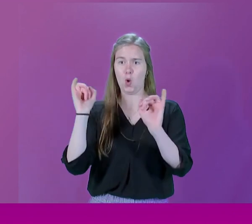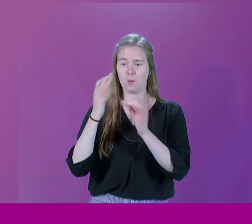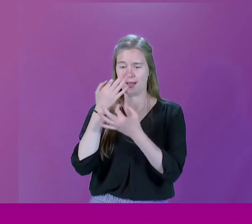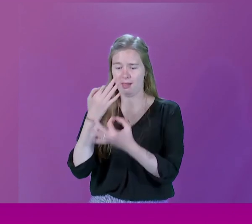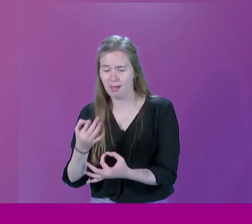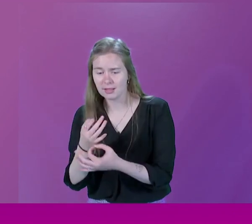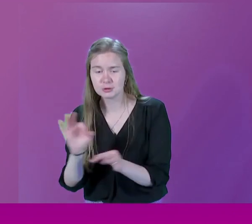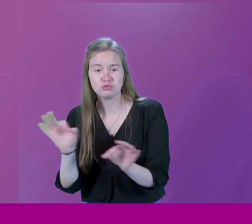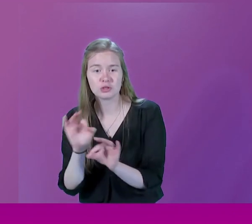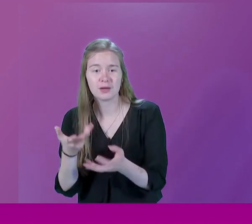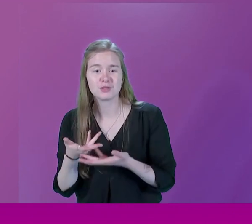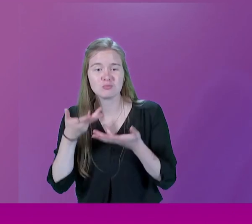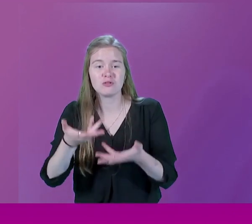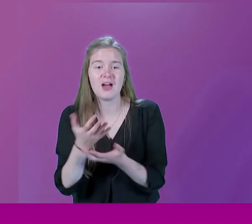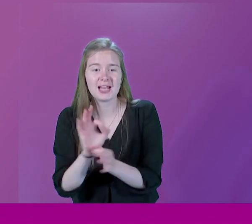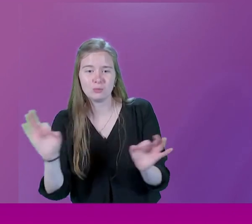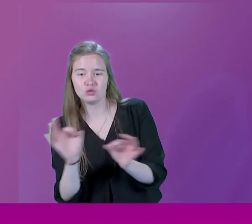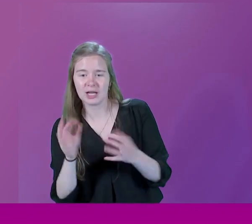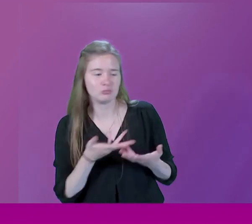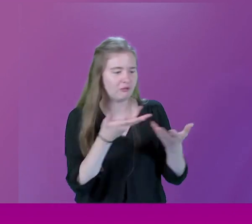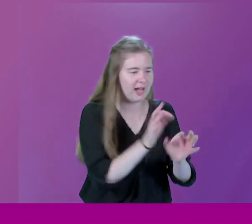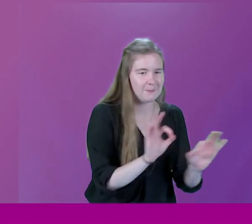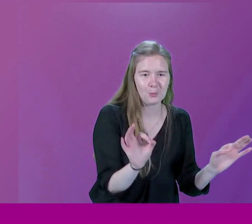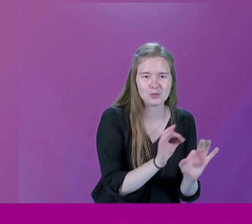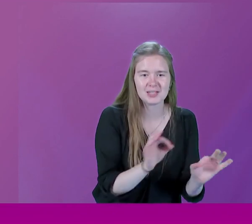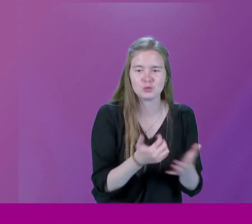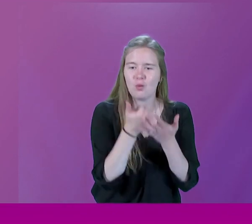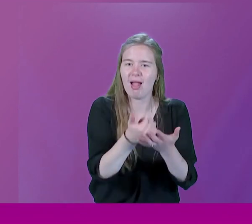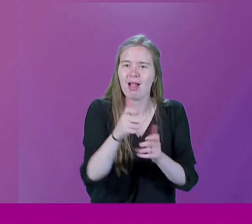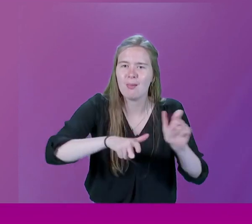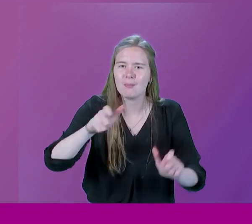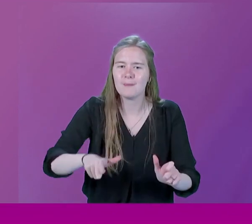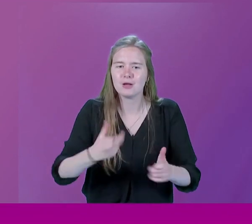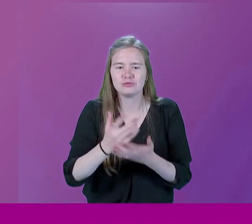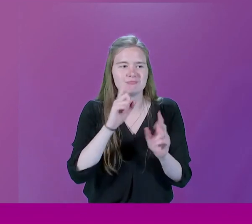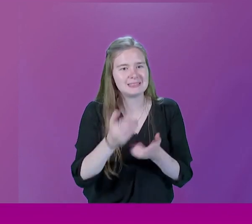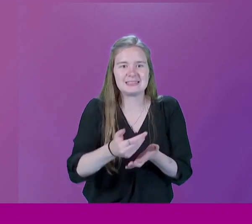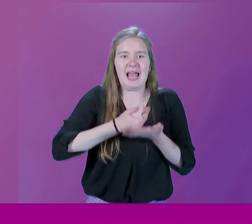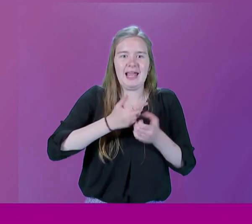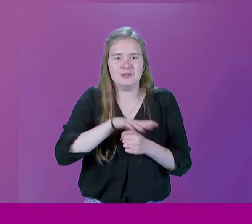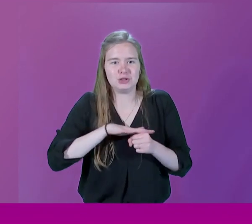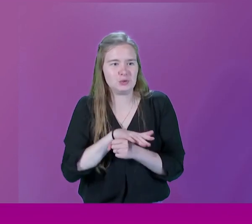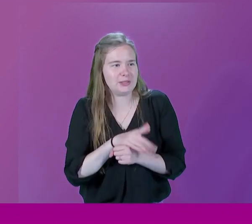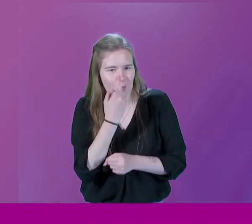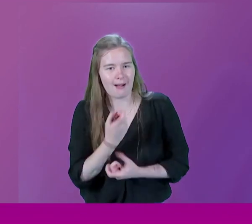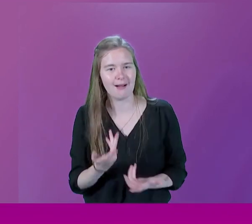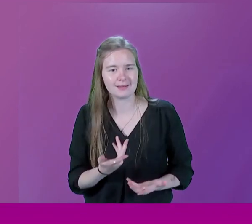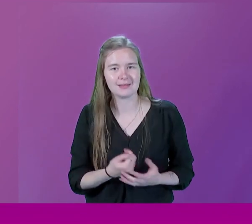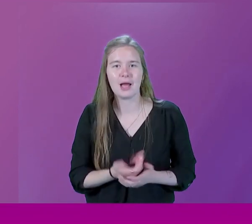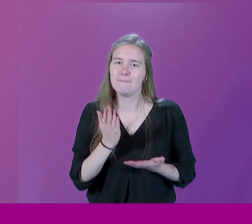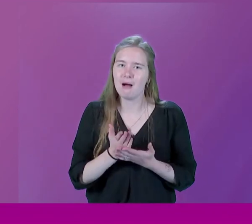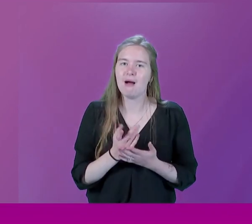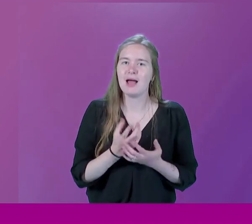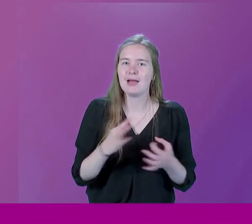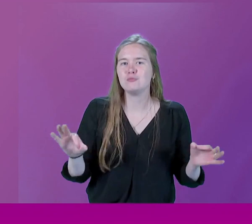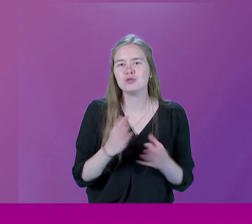suddenly we have to provide music here, provide music there, in order to save a situation. But actually, if